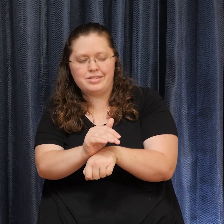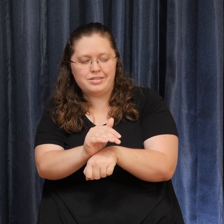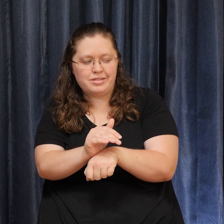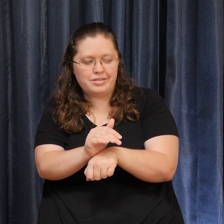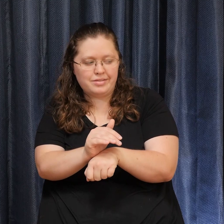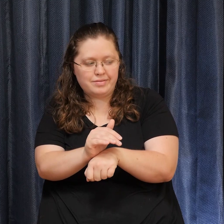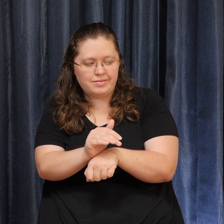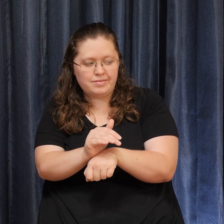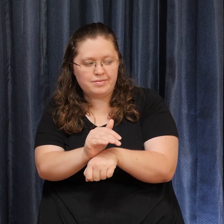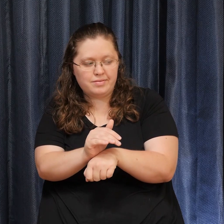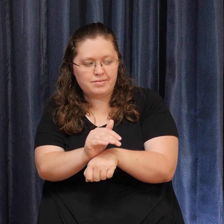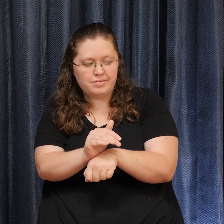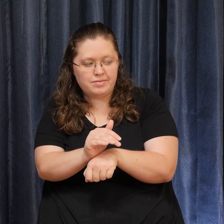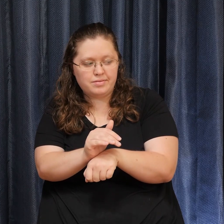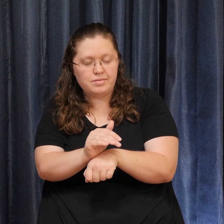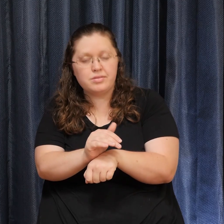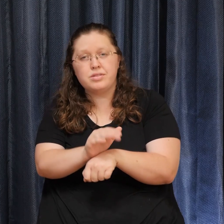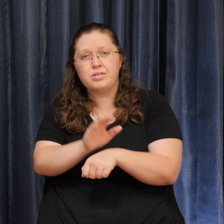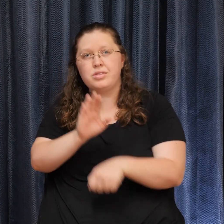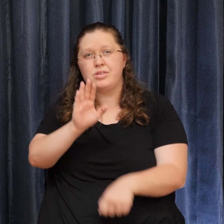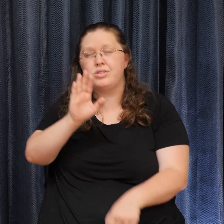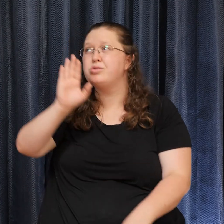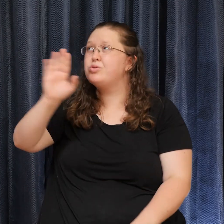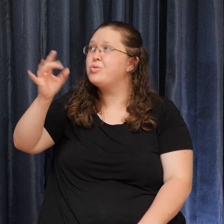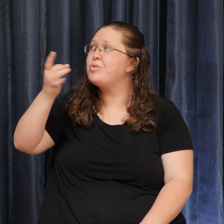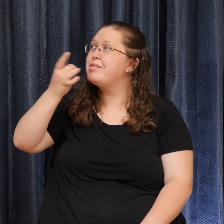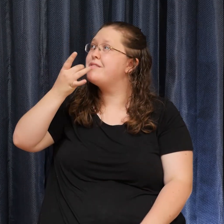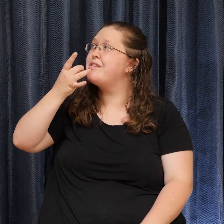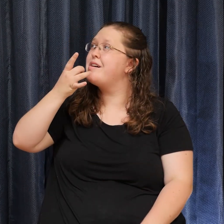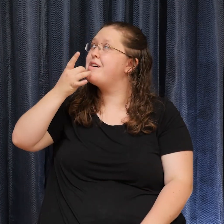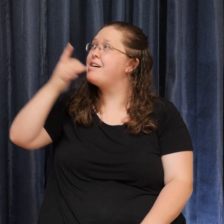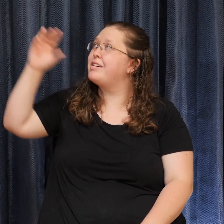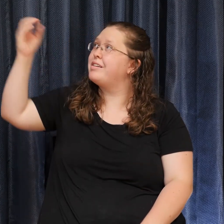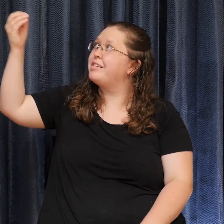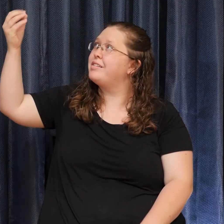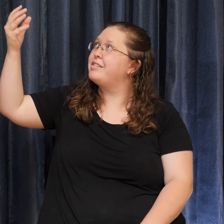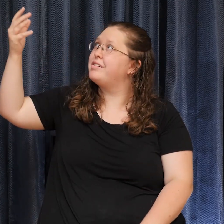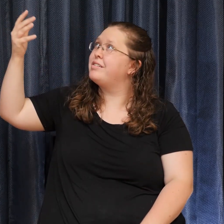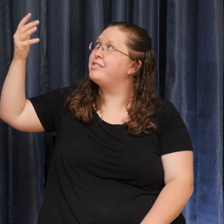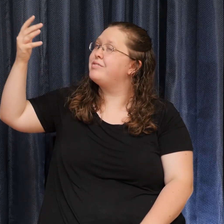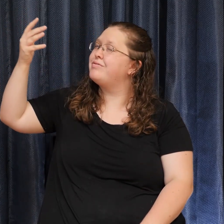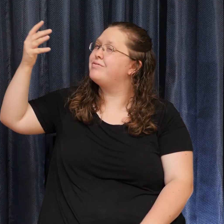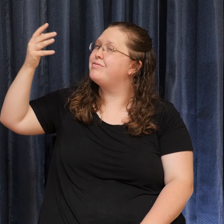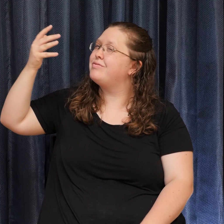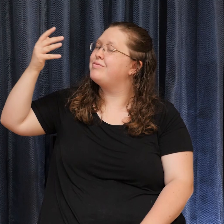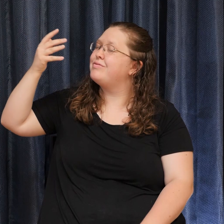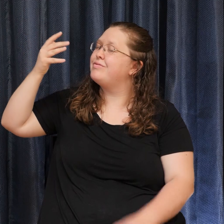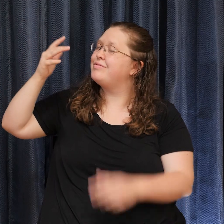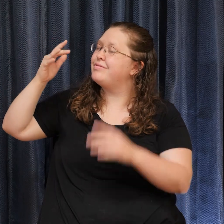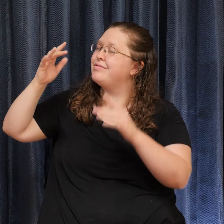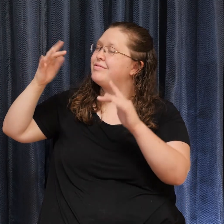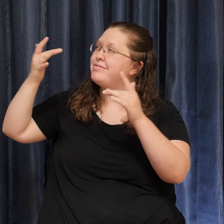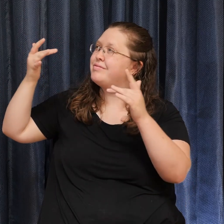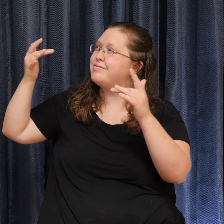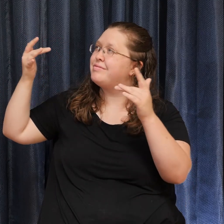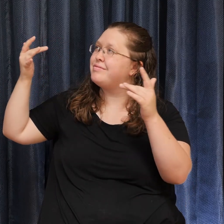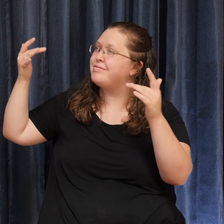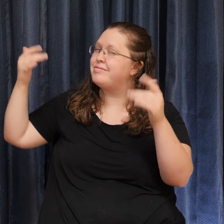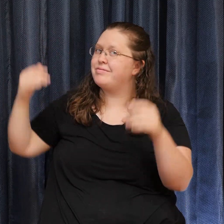Let your light shine on us.